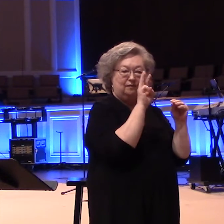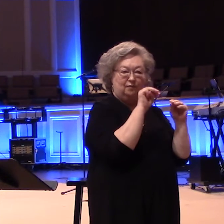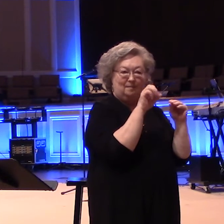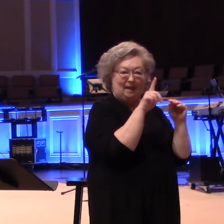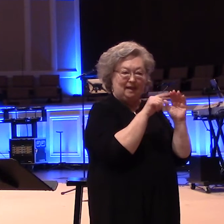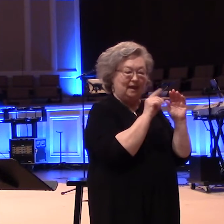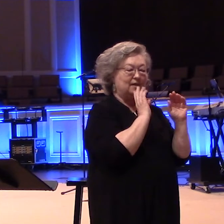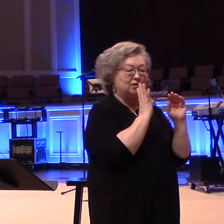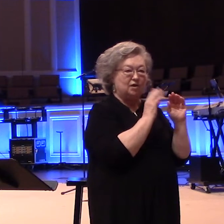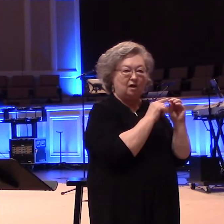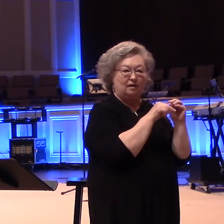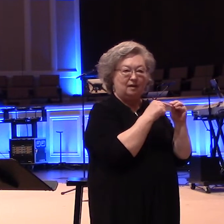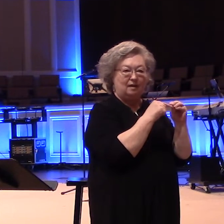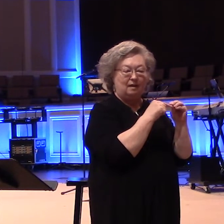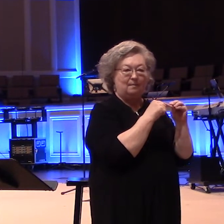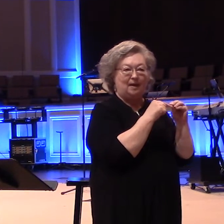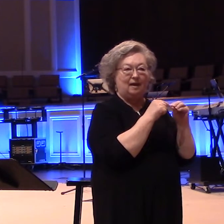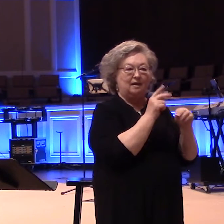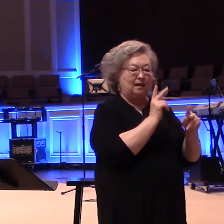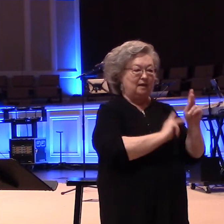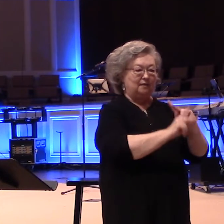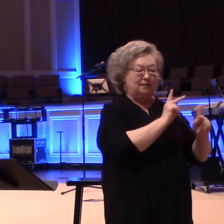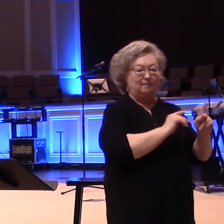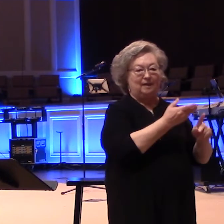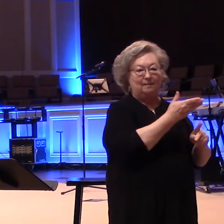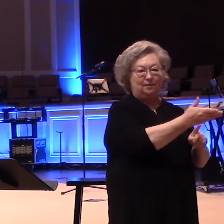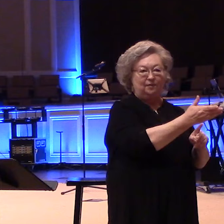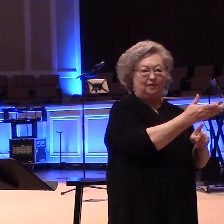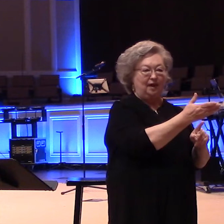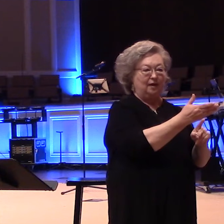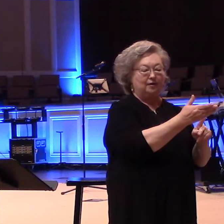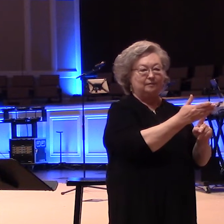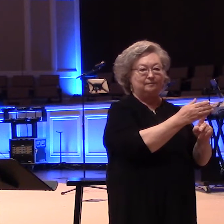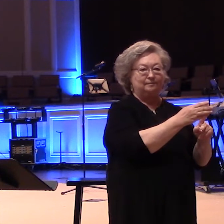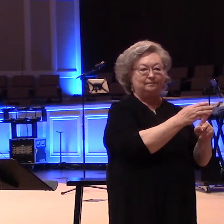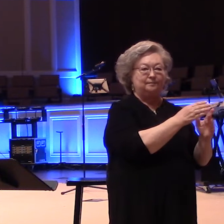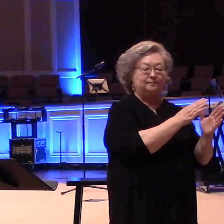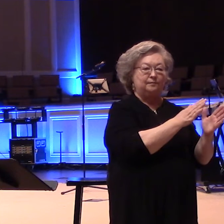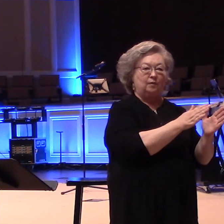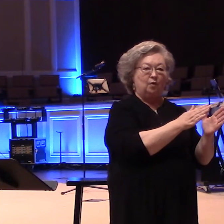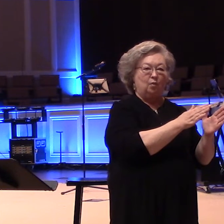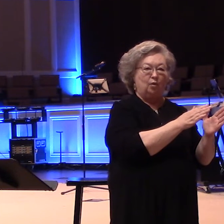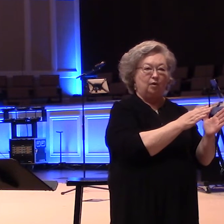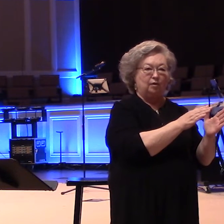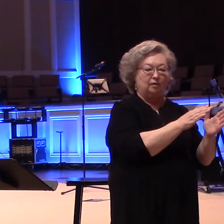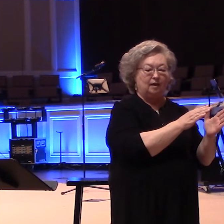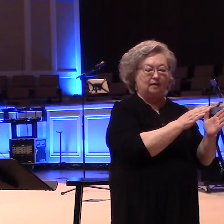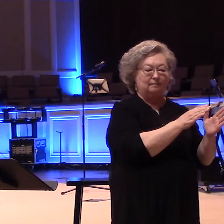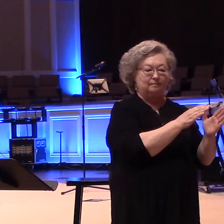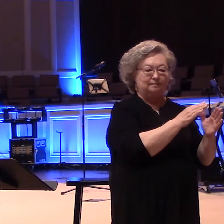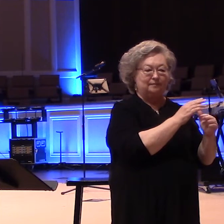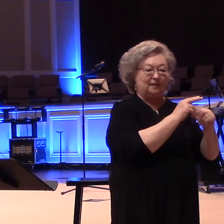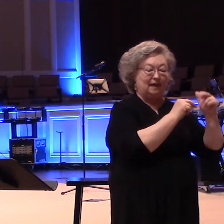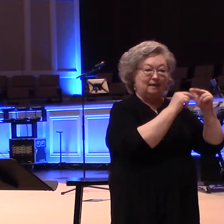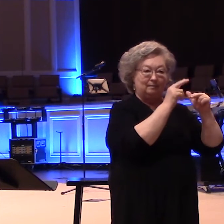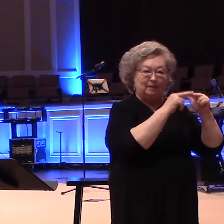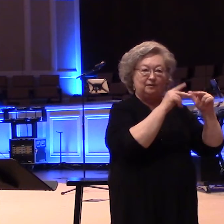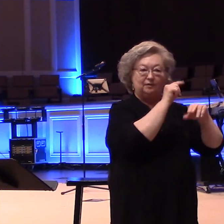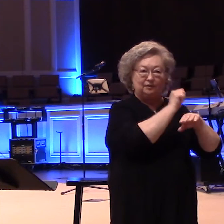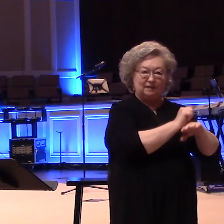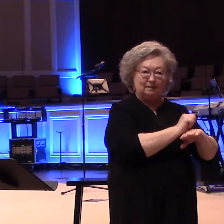going. And so the Levites are leaving and they're going back to homes and farms elsewhere because there's not enough